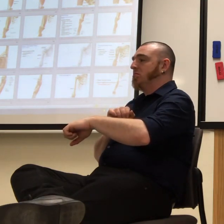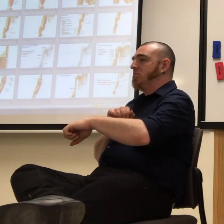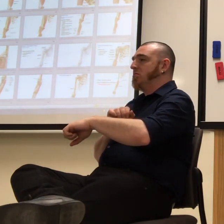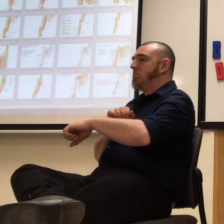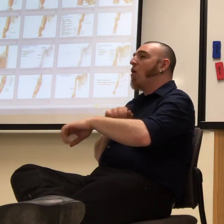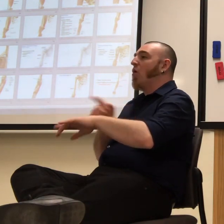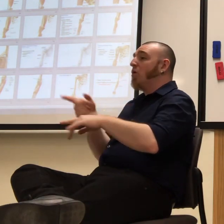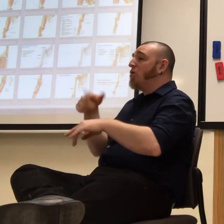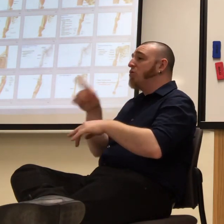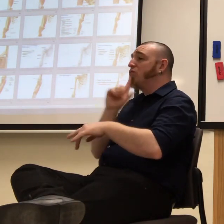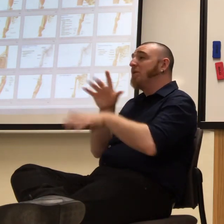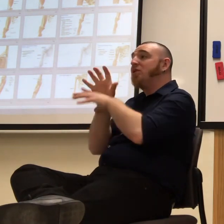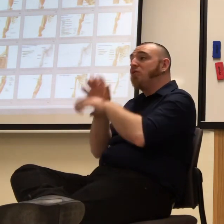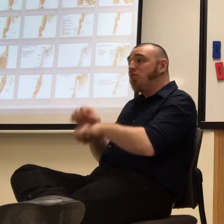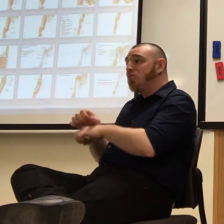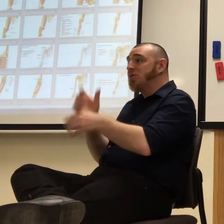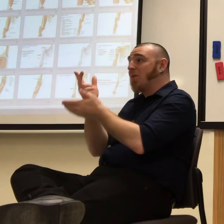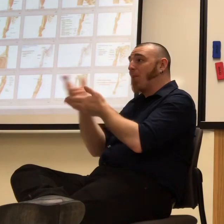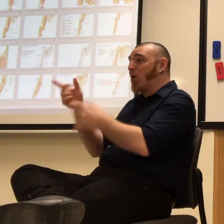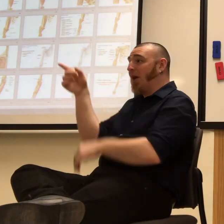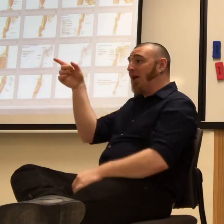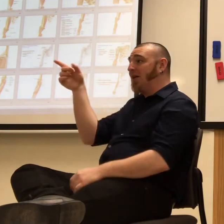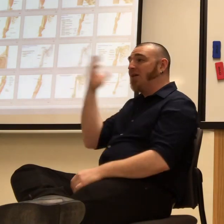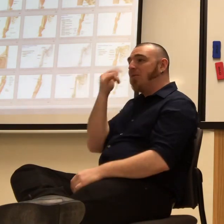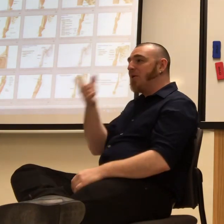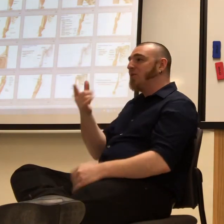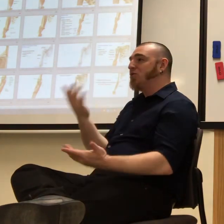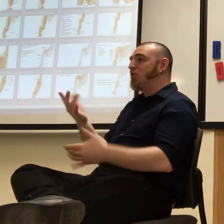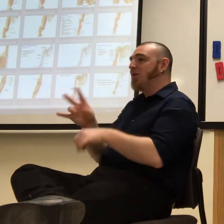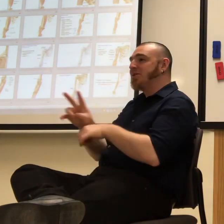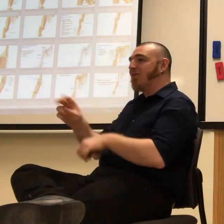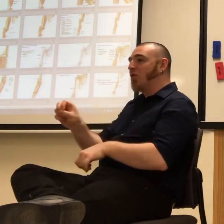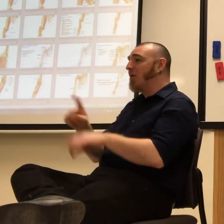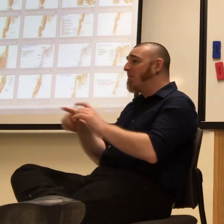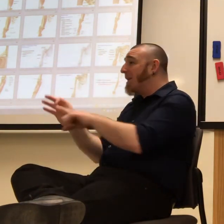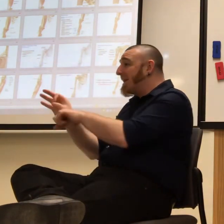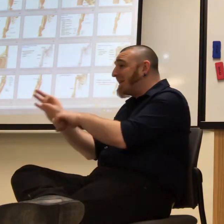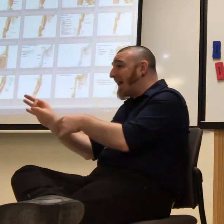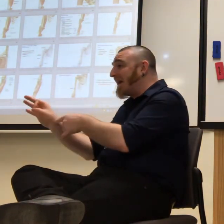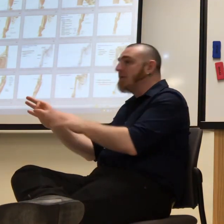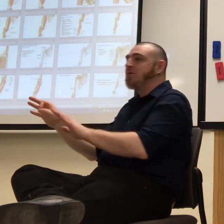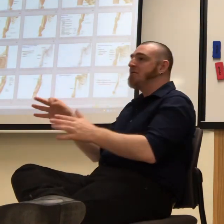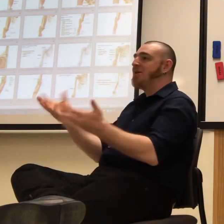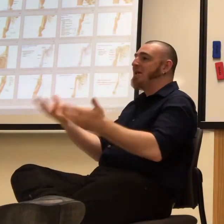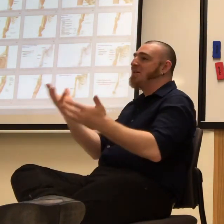plenty of parking, but at a later hour, parking may not be available. So don't get here at